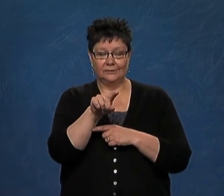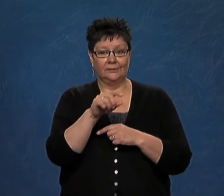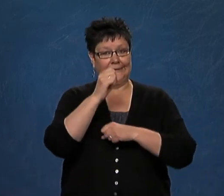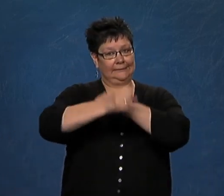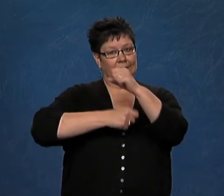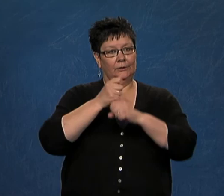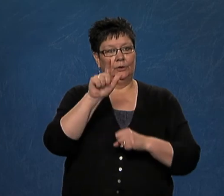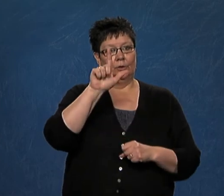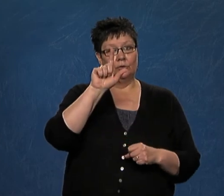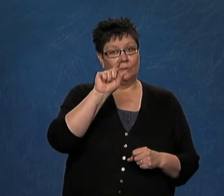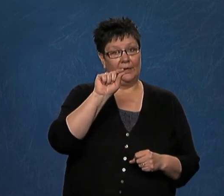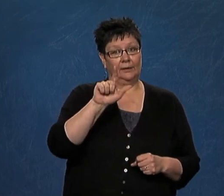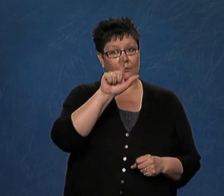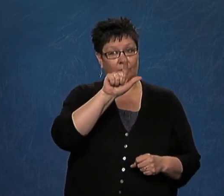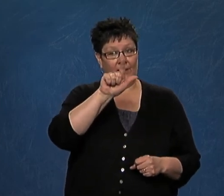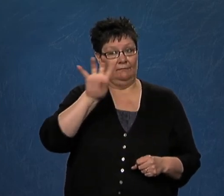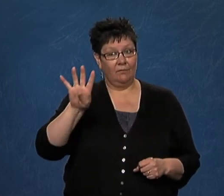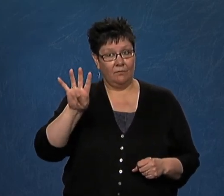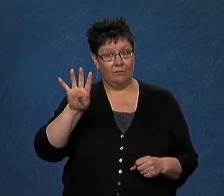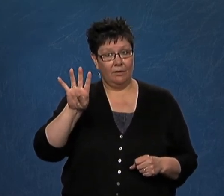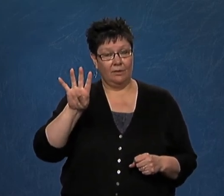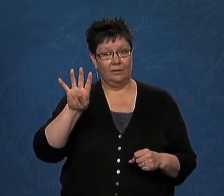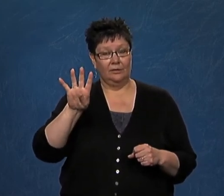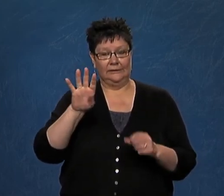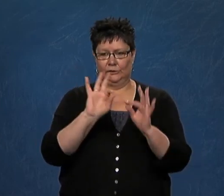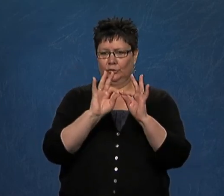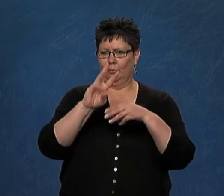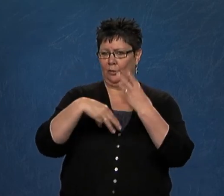So again, my question in 2024,